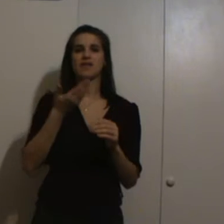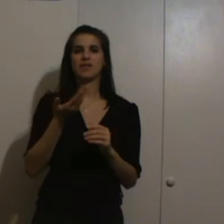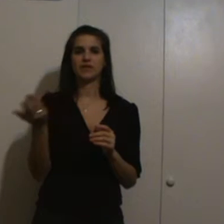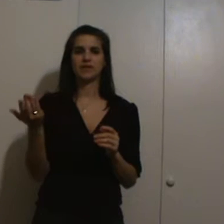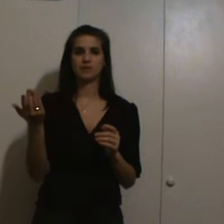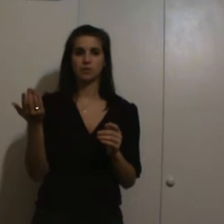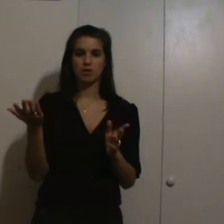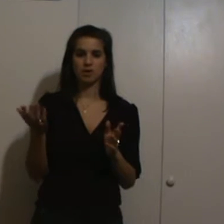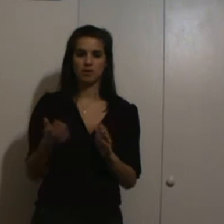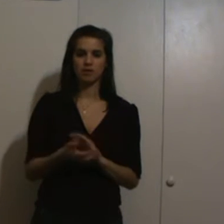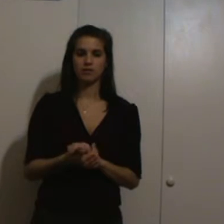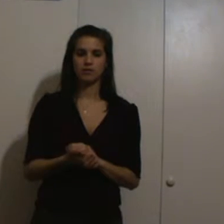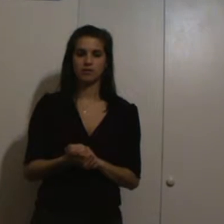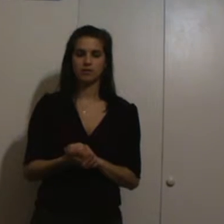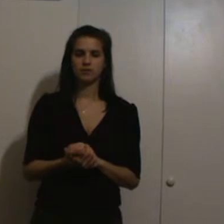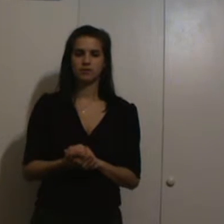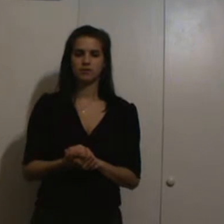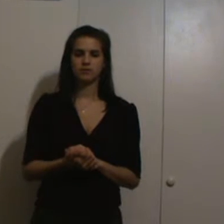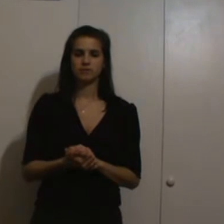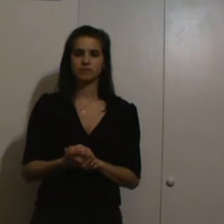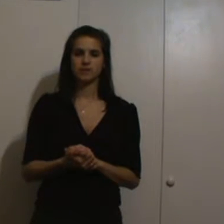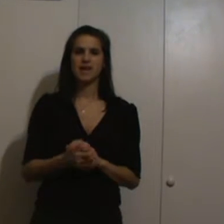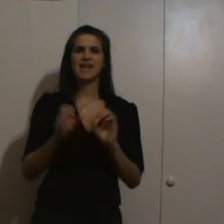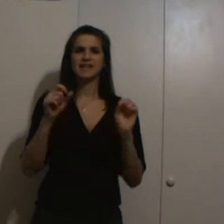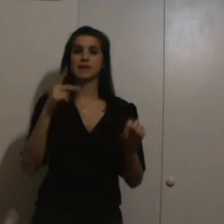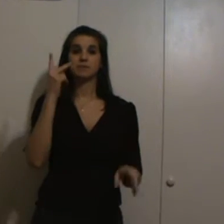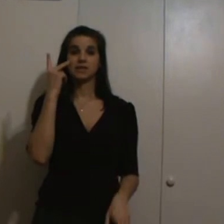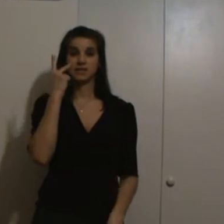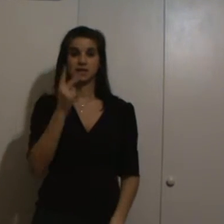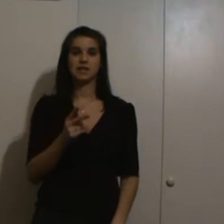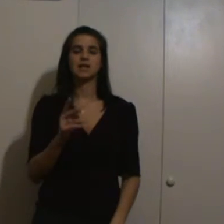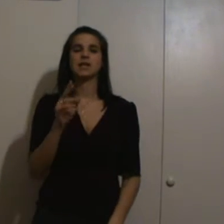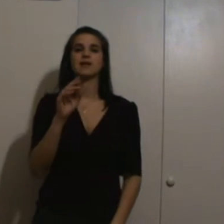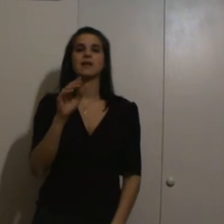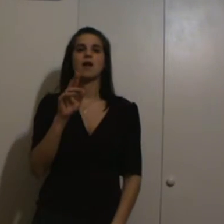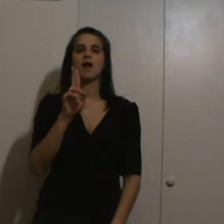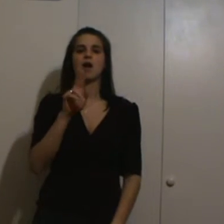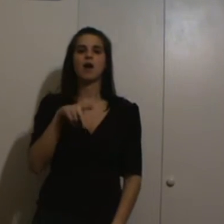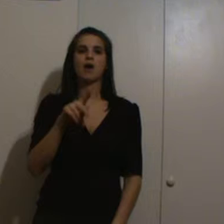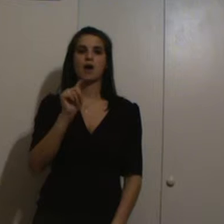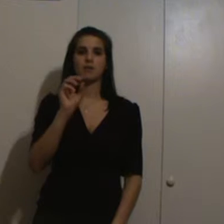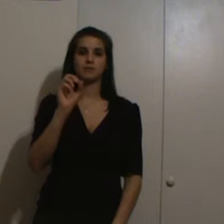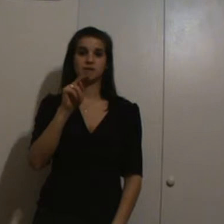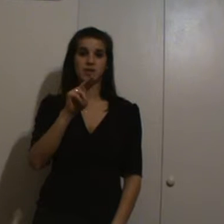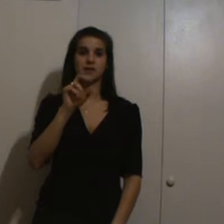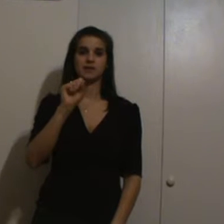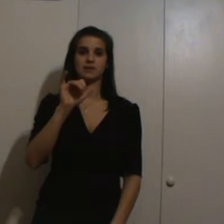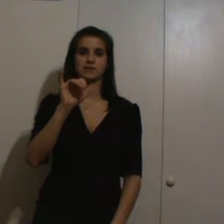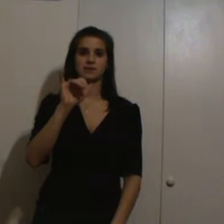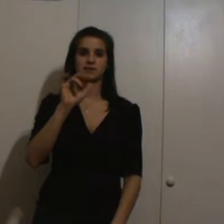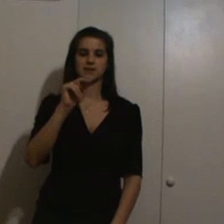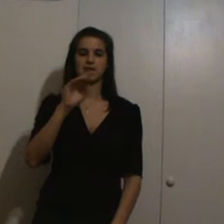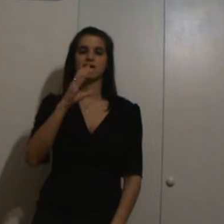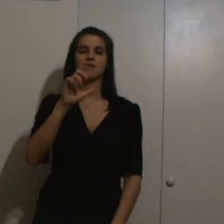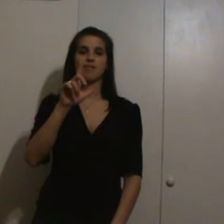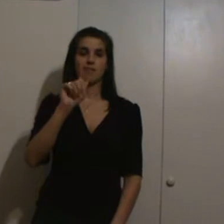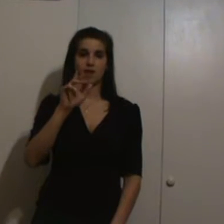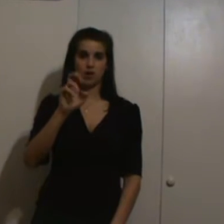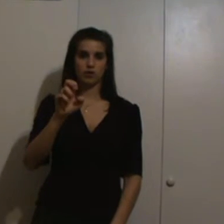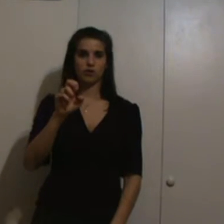restriction can be seen in Upton Sinclair's book, The Jungle. Upton Sinclair writes